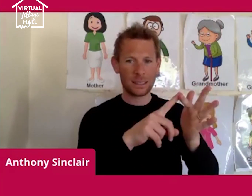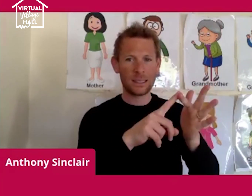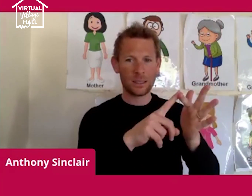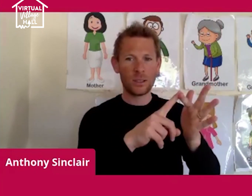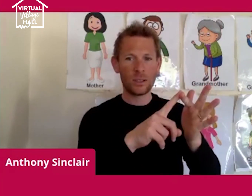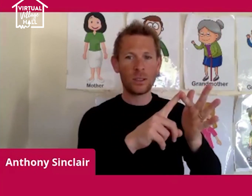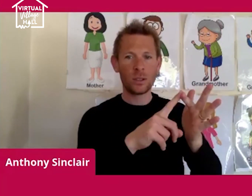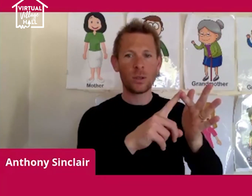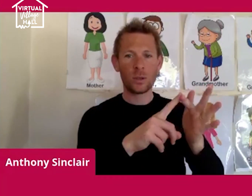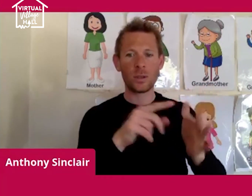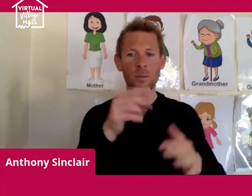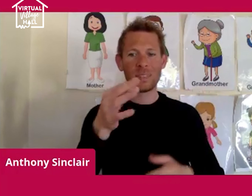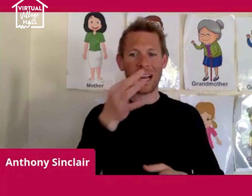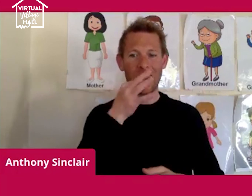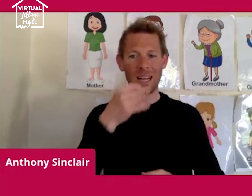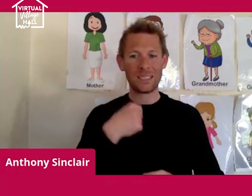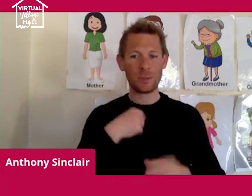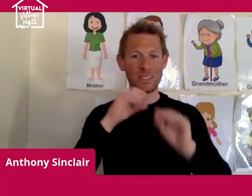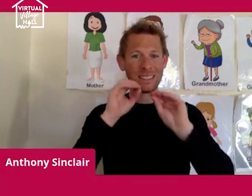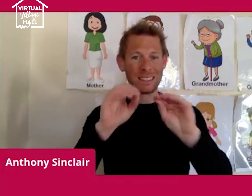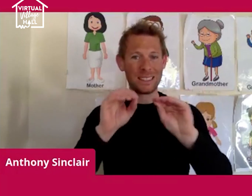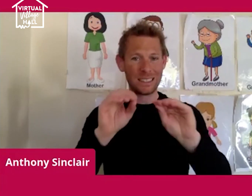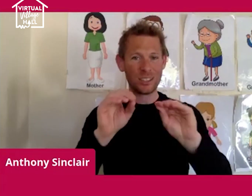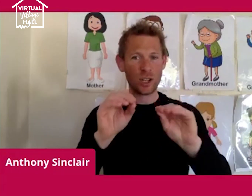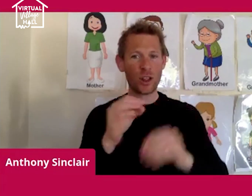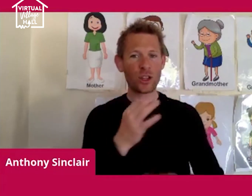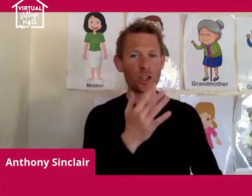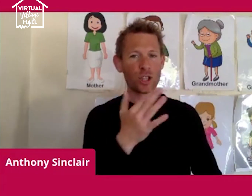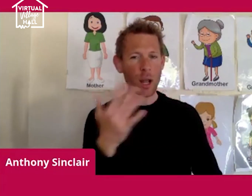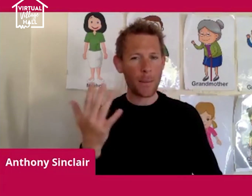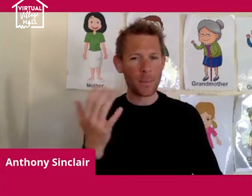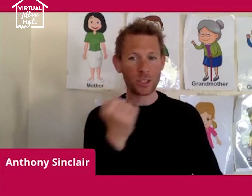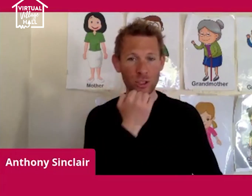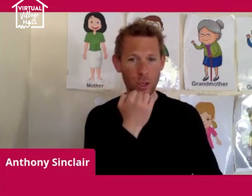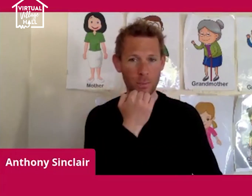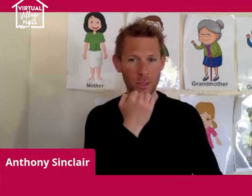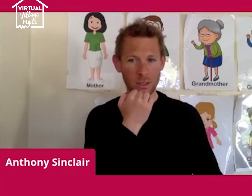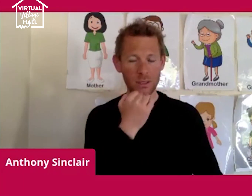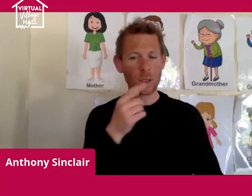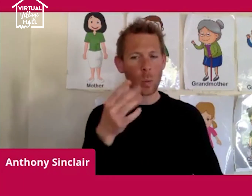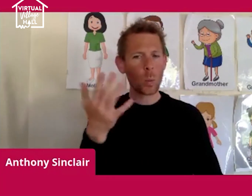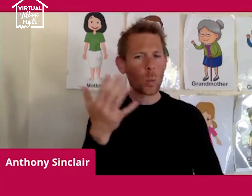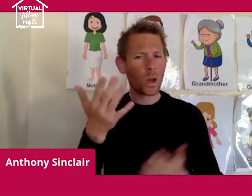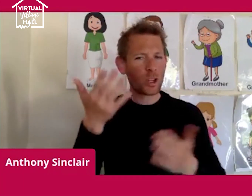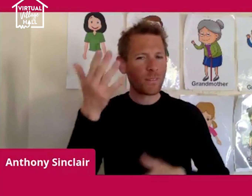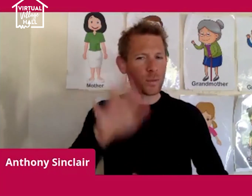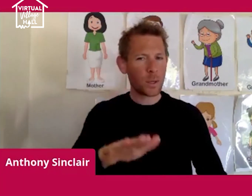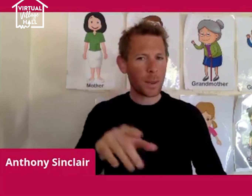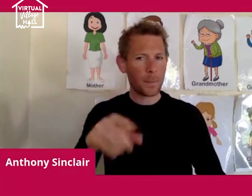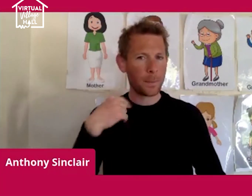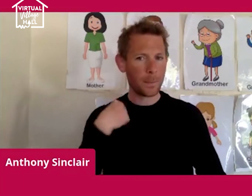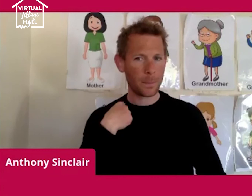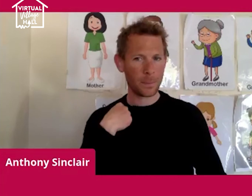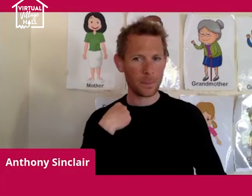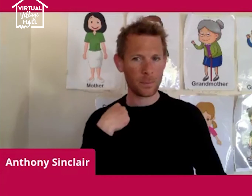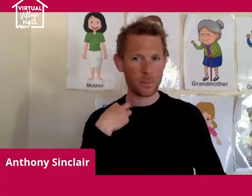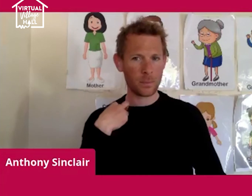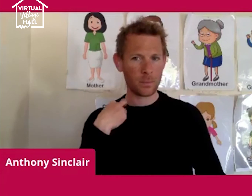Okay, Lorraine, I see your comment. You've asked me if I can teach you the numbers. Can I ask where are